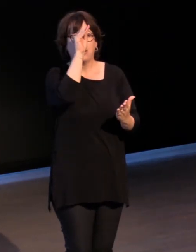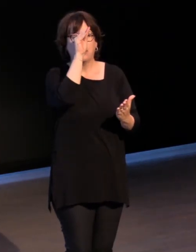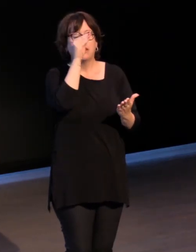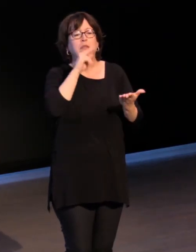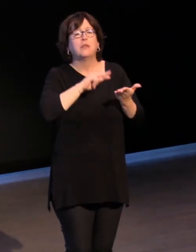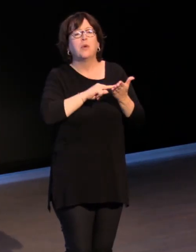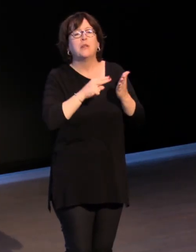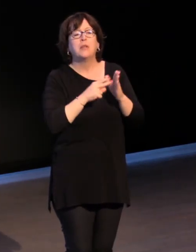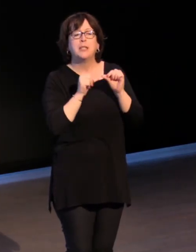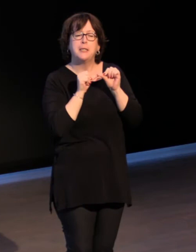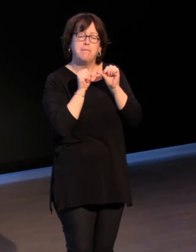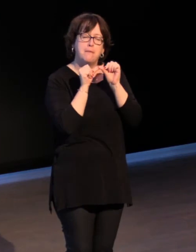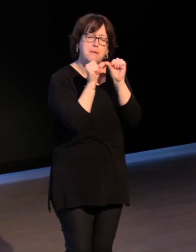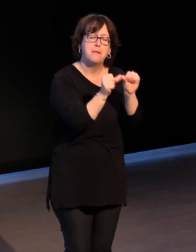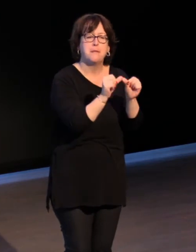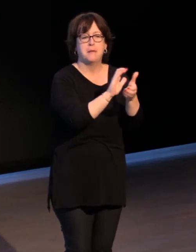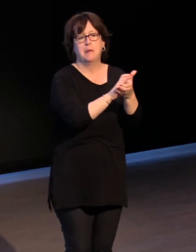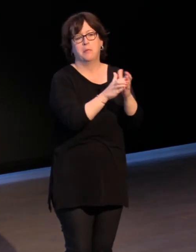peace.